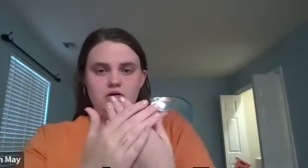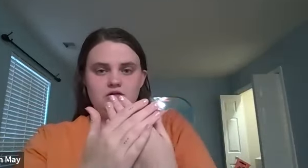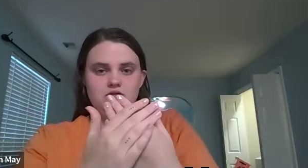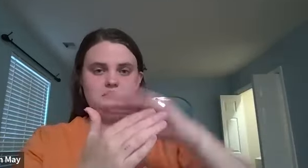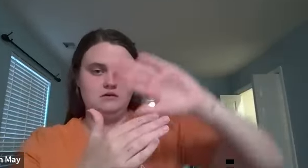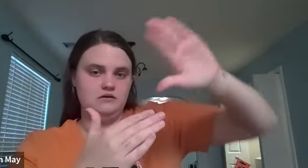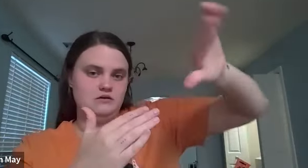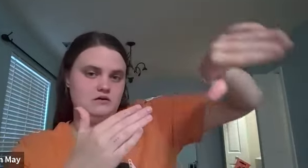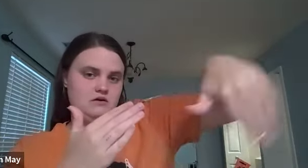All.